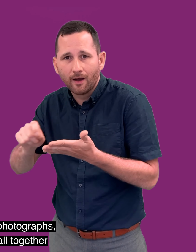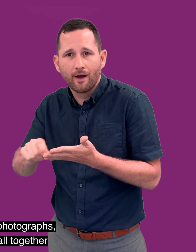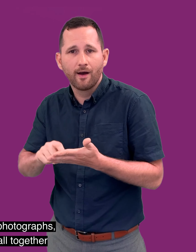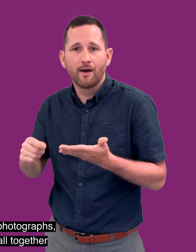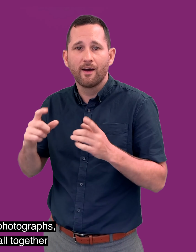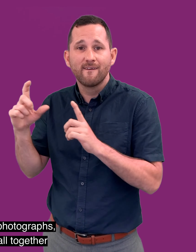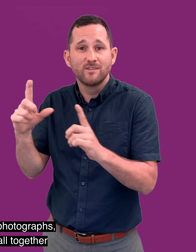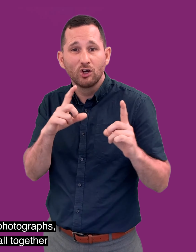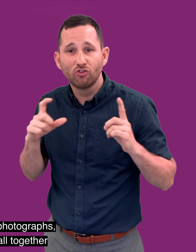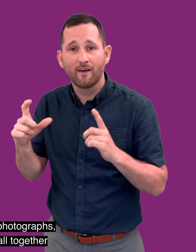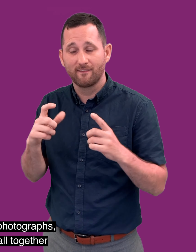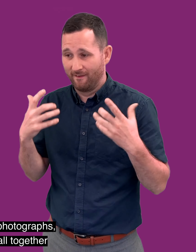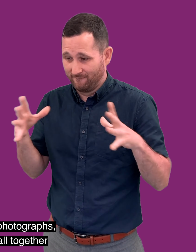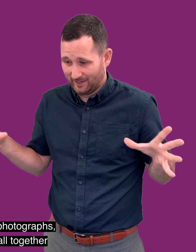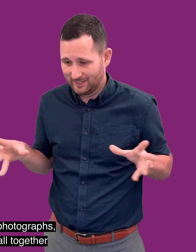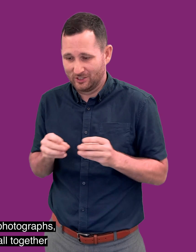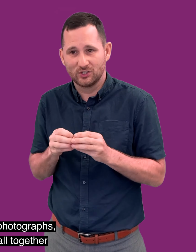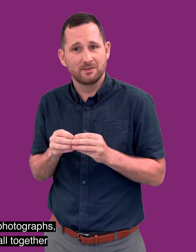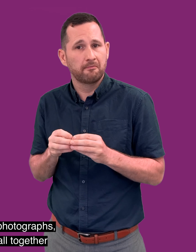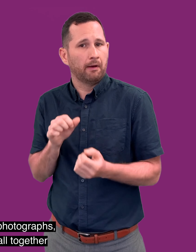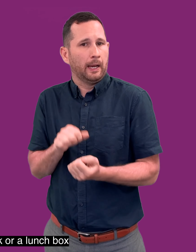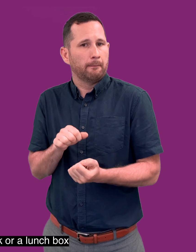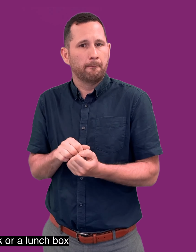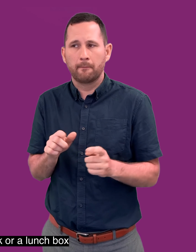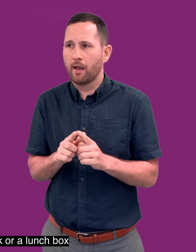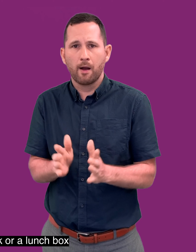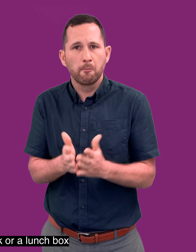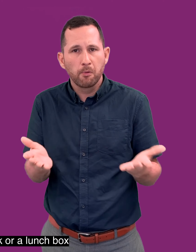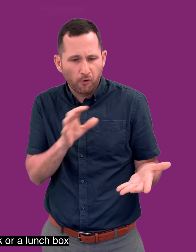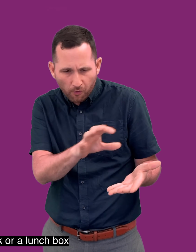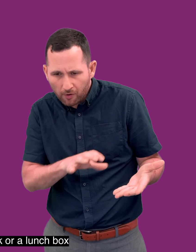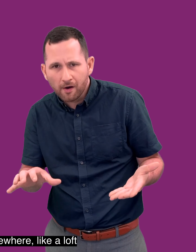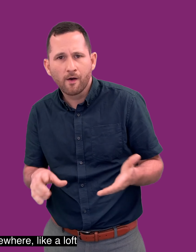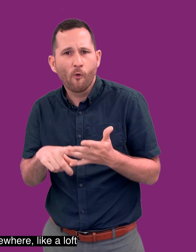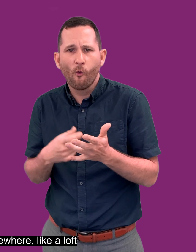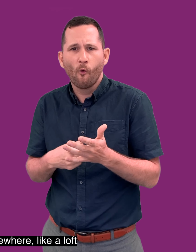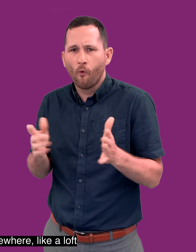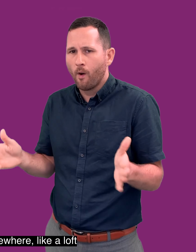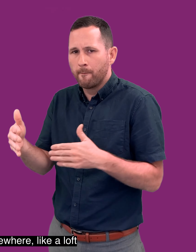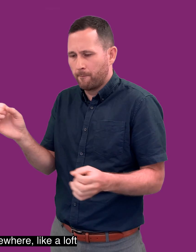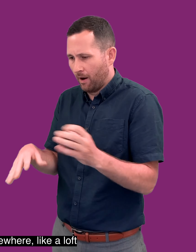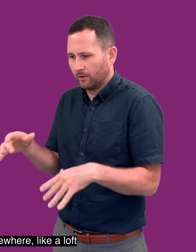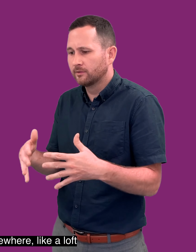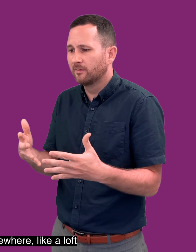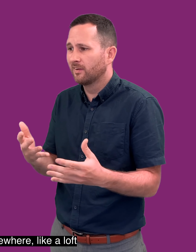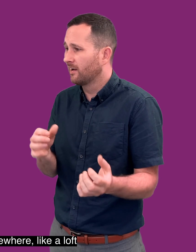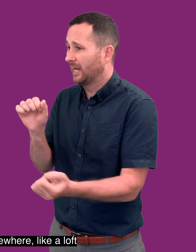photographs, put them all together in a scrapbook or a lunchbox and store it somewhere, like a loft,